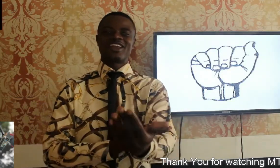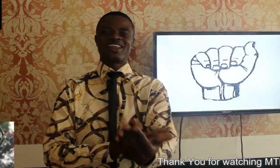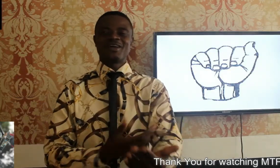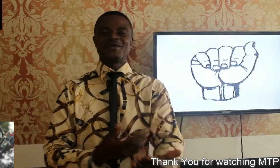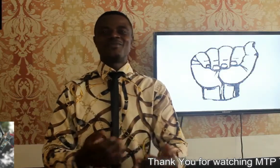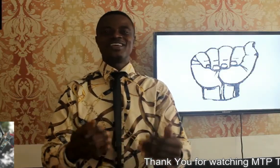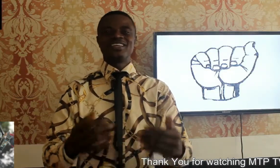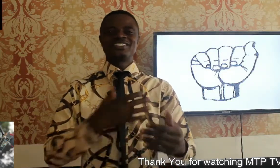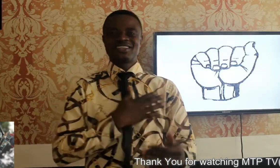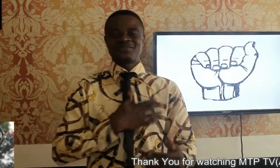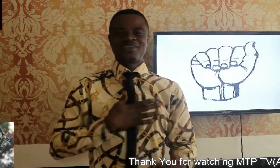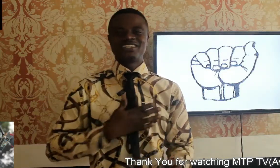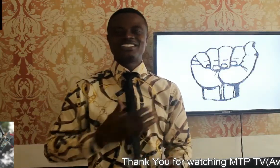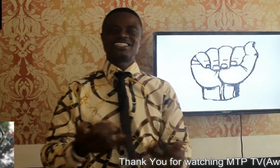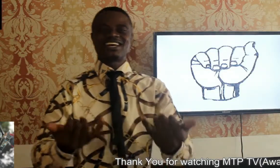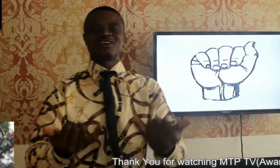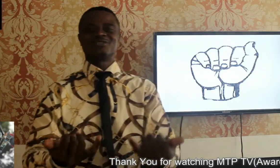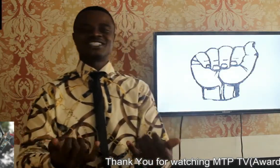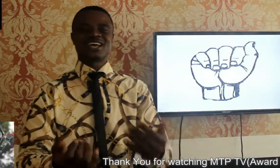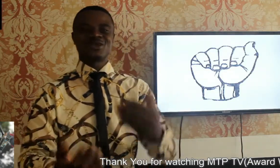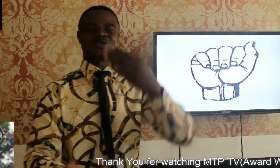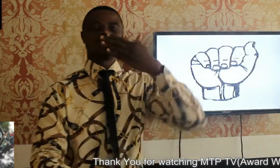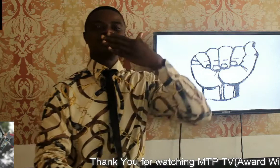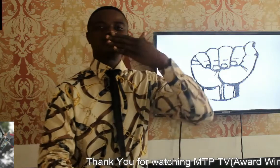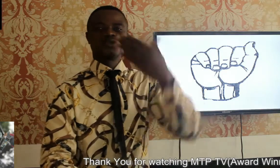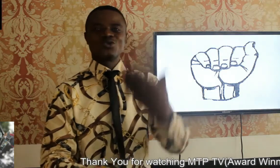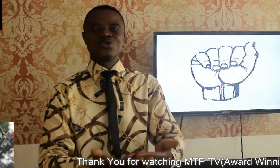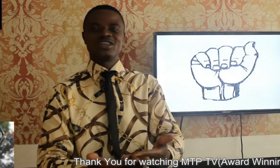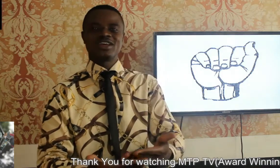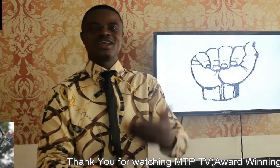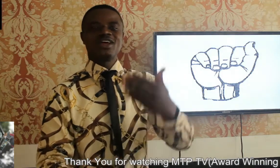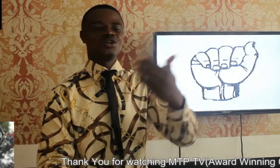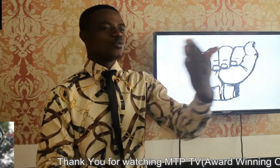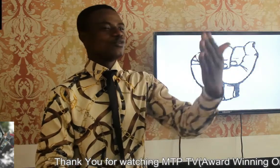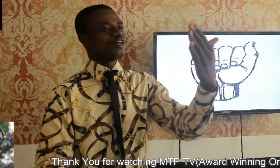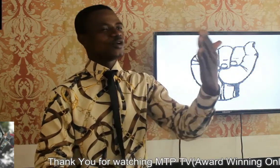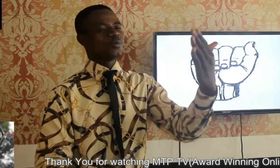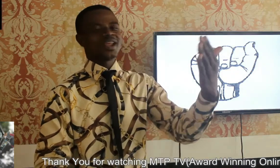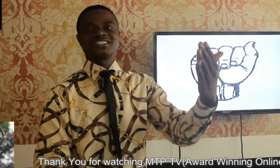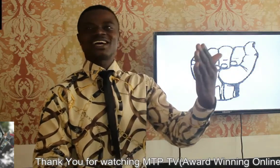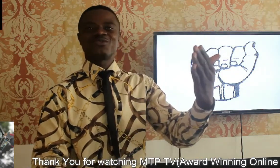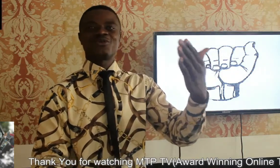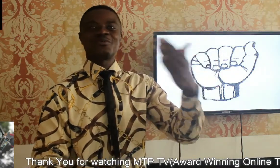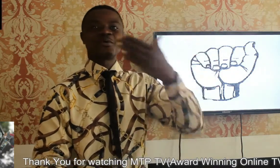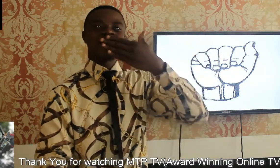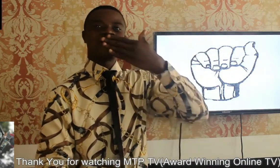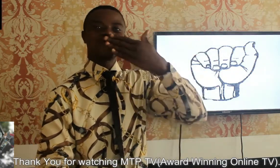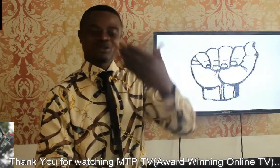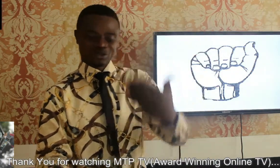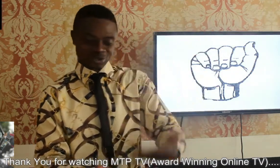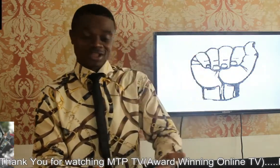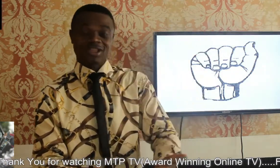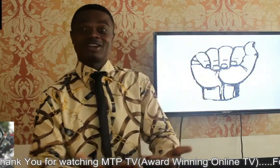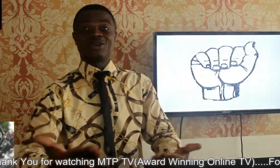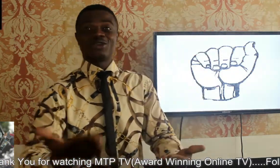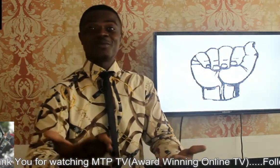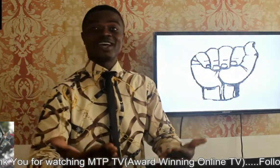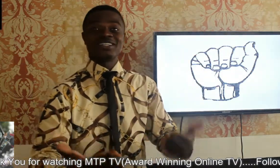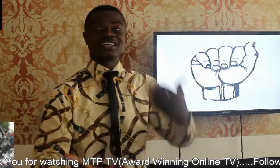morning. Please, this is how to sign good. This is good. You move the dominant hand from the mouth to the non-dominant